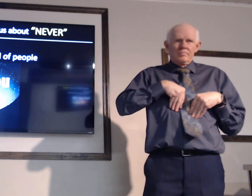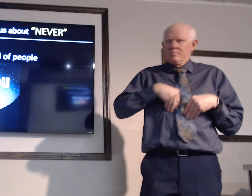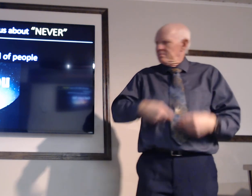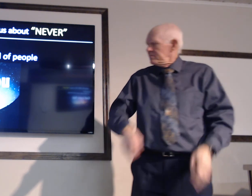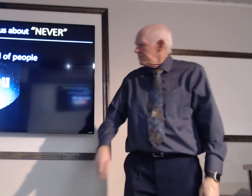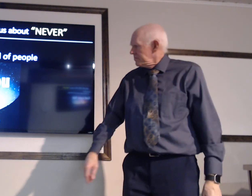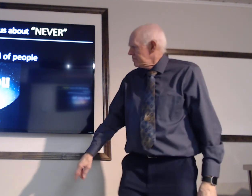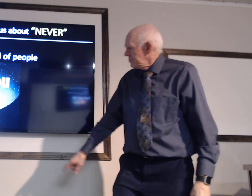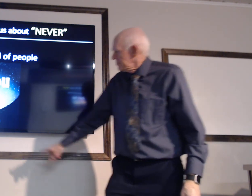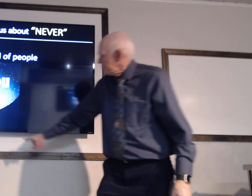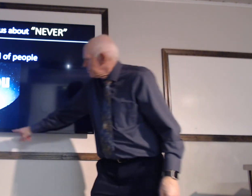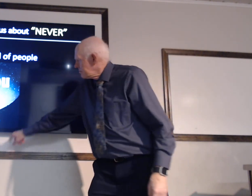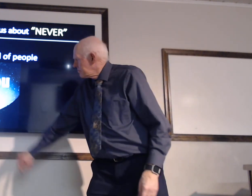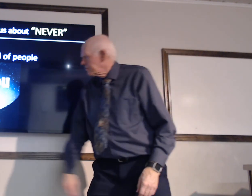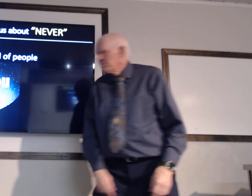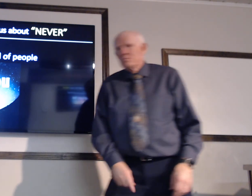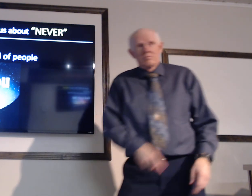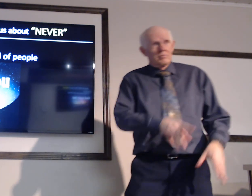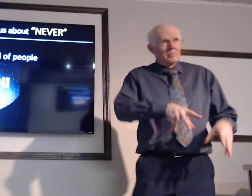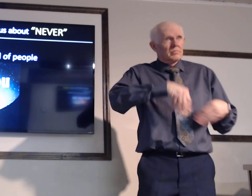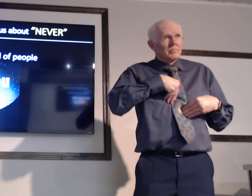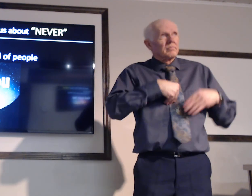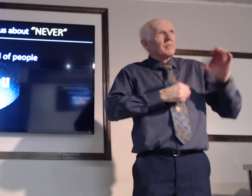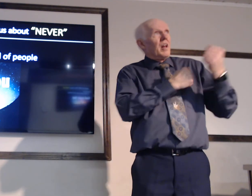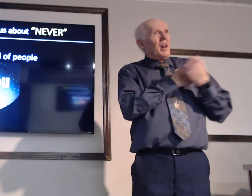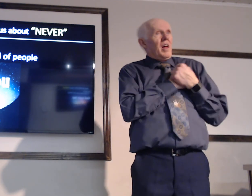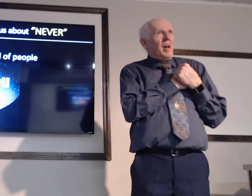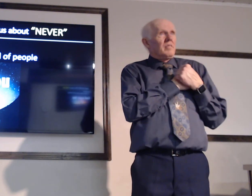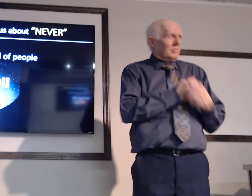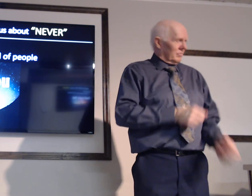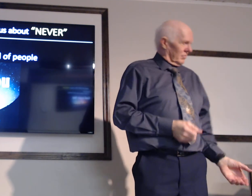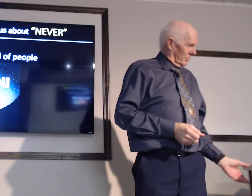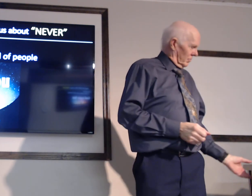And He accepts us. Will you accept His love?